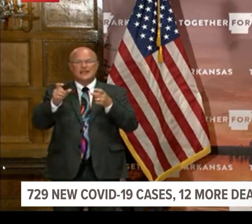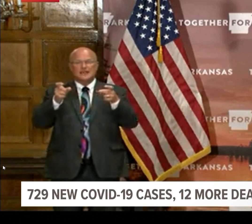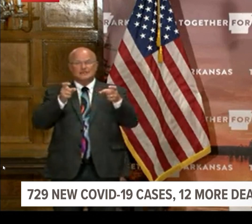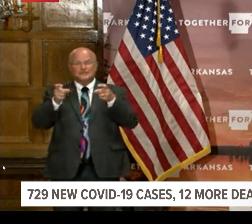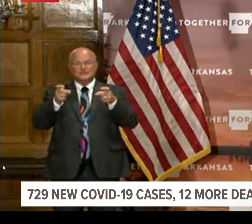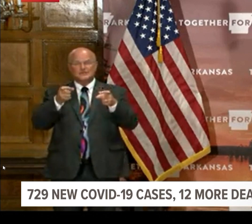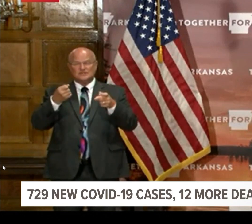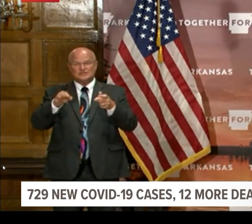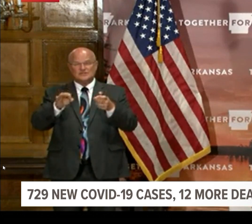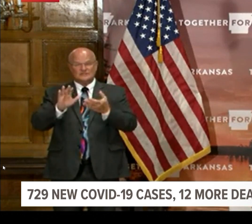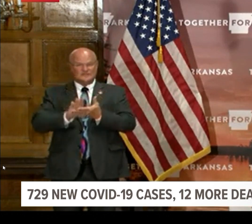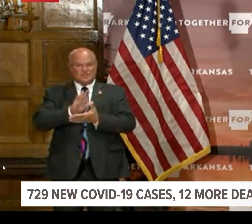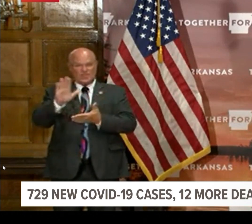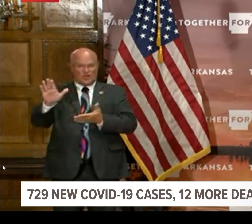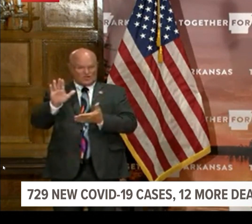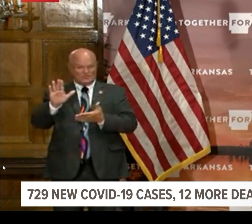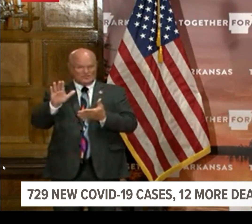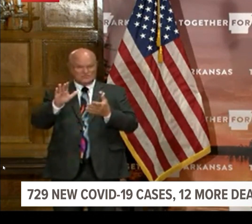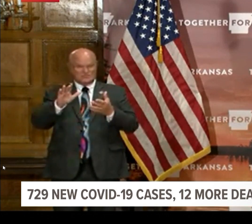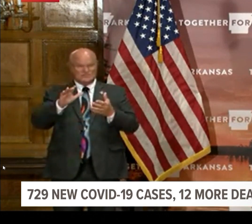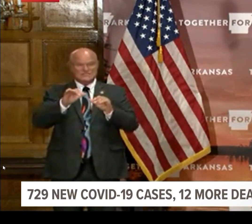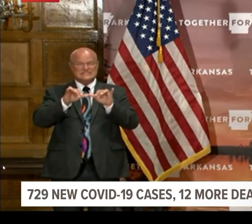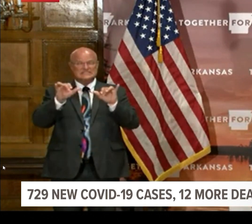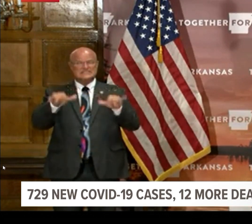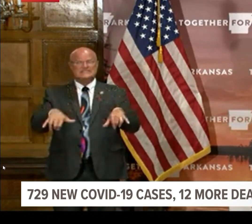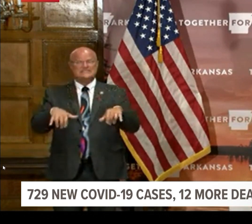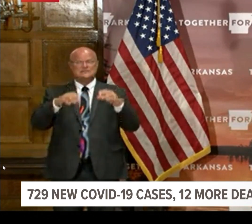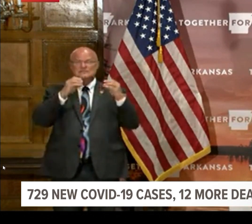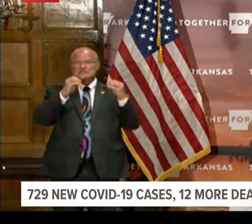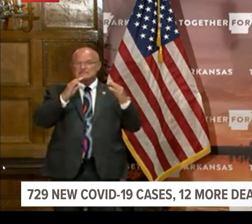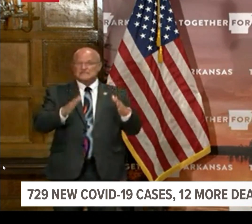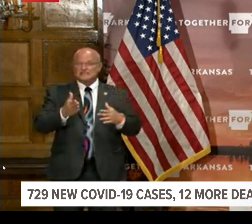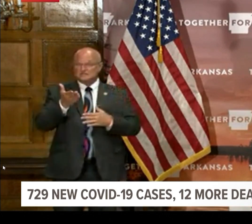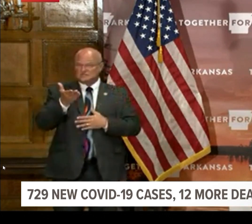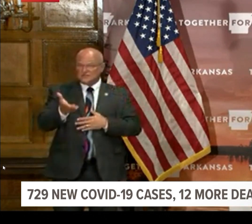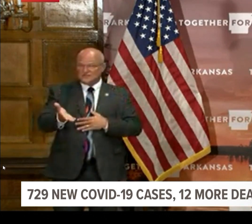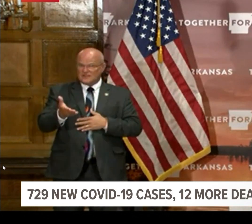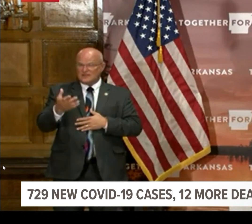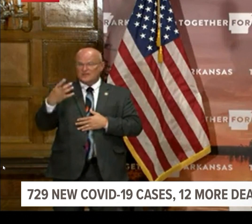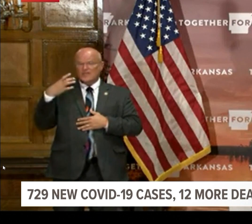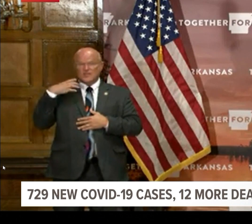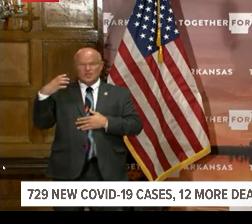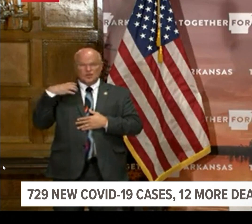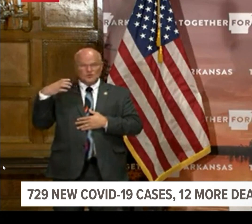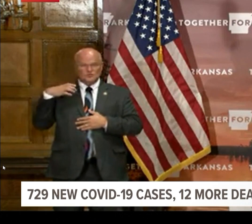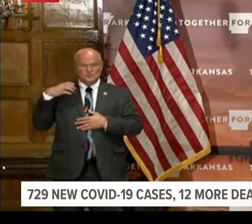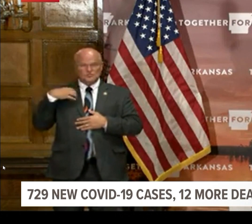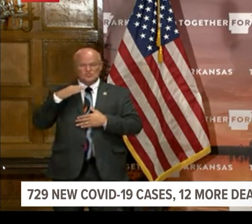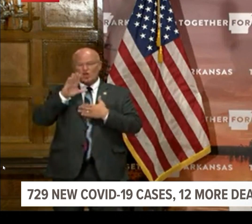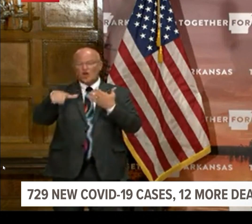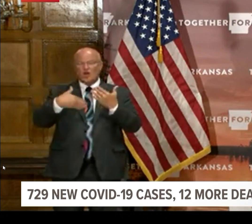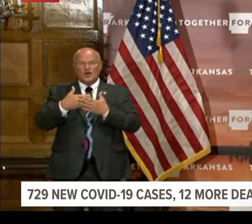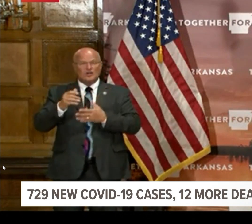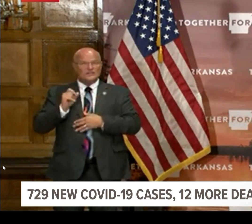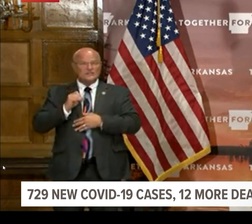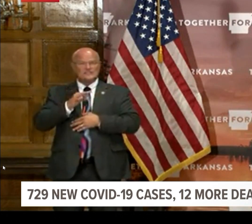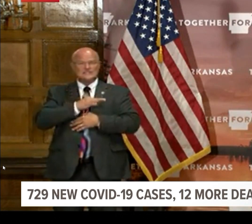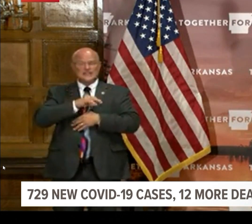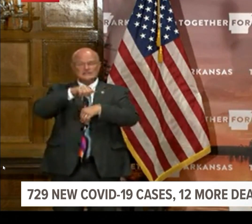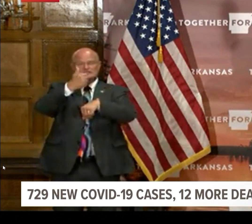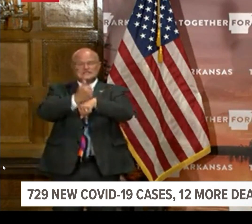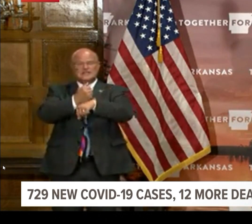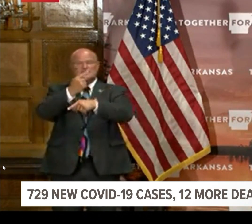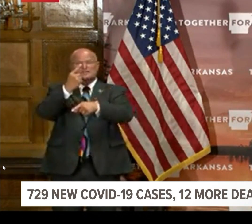administration of our higher education systems, our teachers there, our coaches, all the staff needs to set the